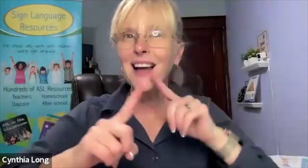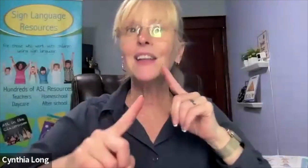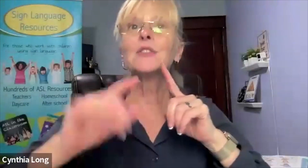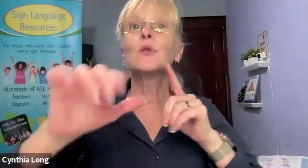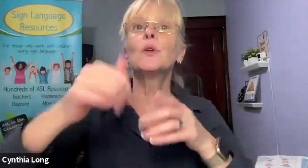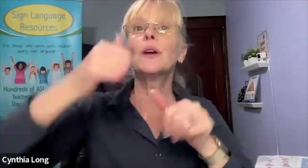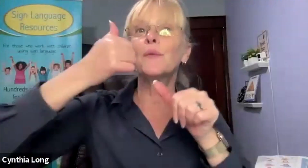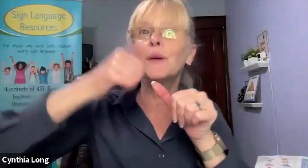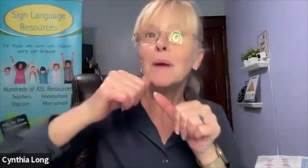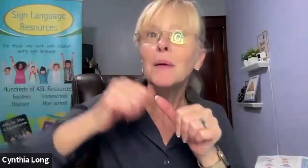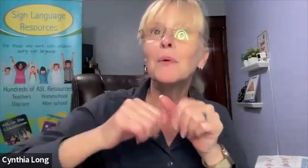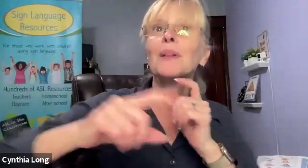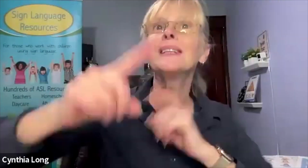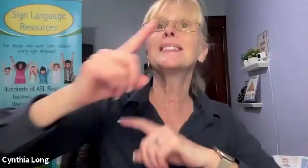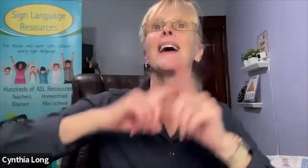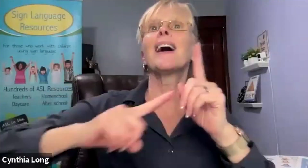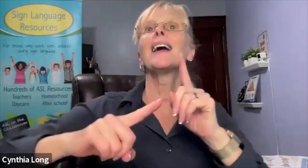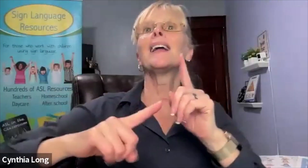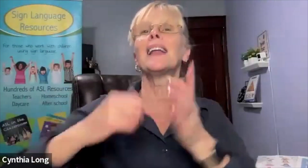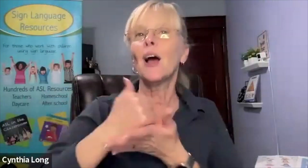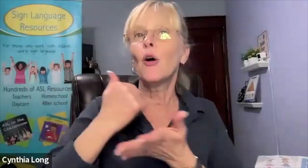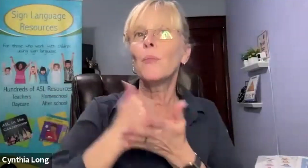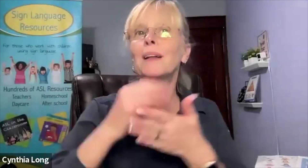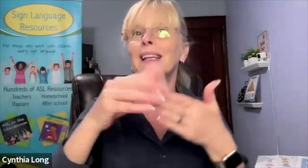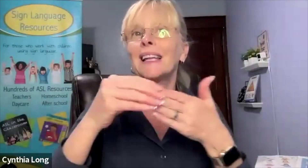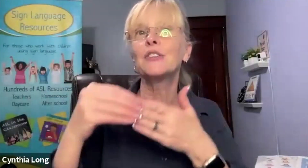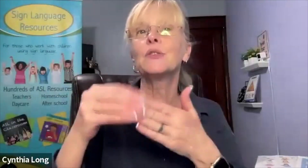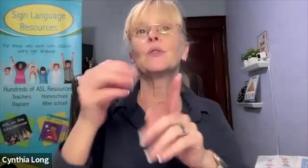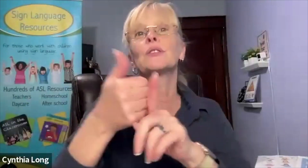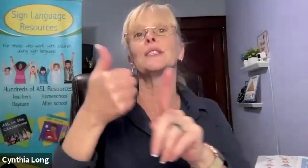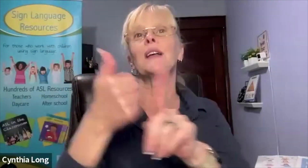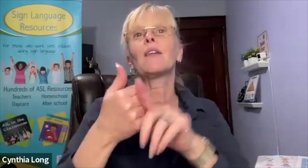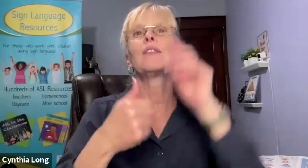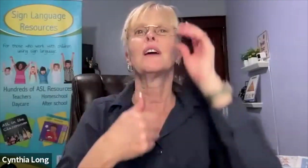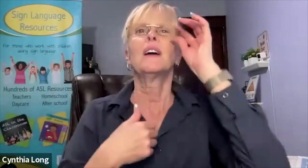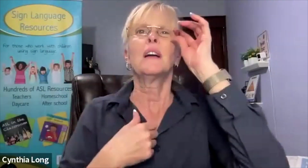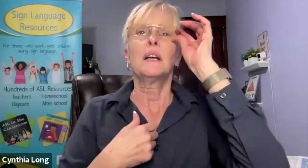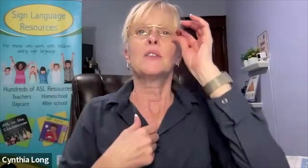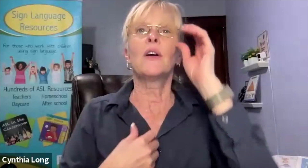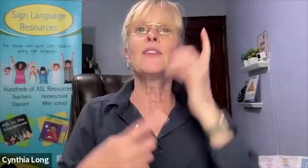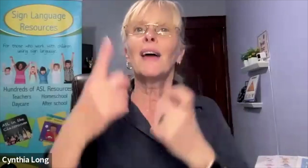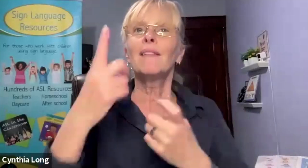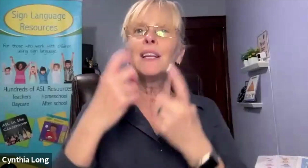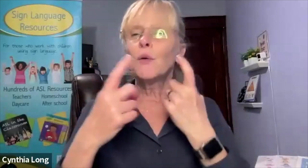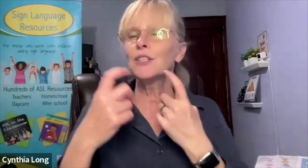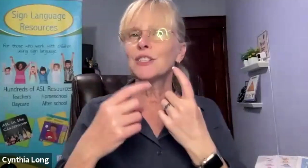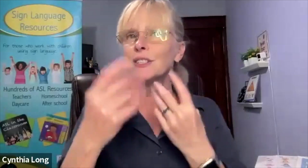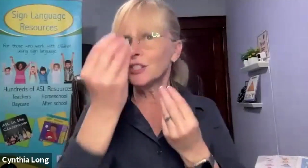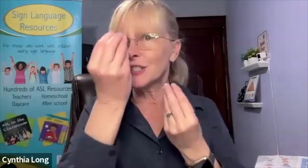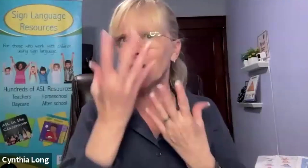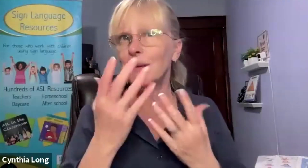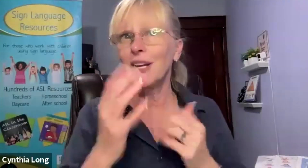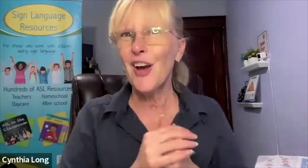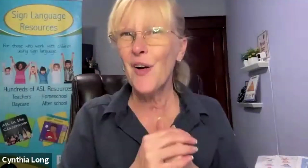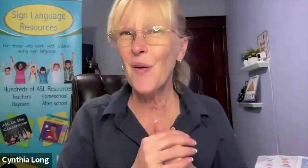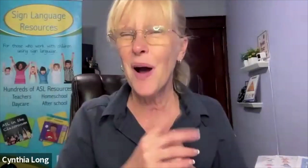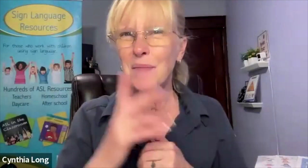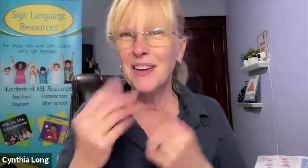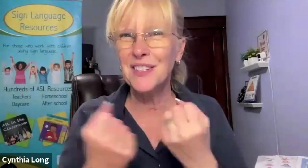sign so you can remember the sign and help and lead you yourself. So if you have any questions, just let me know. I'm here to